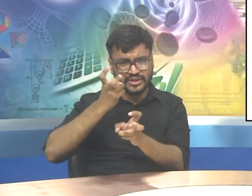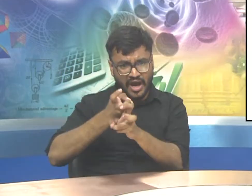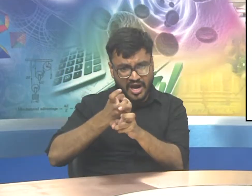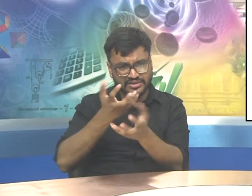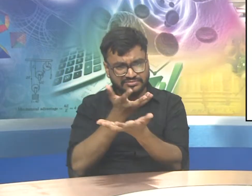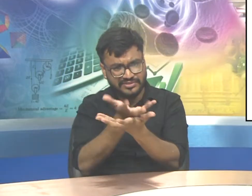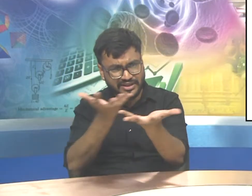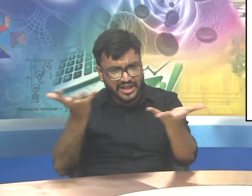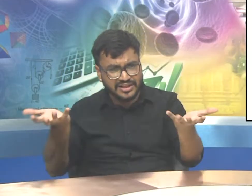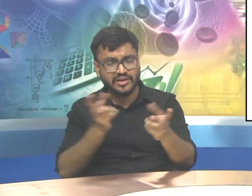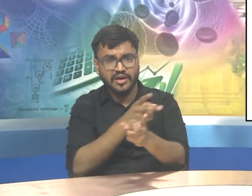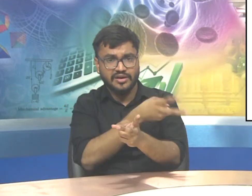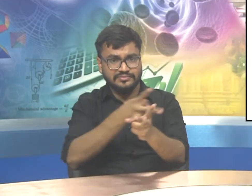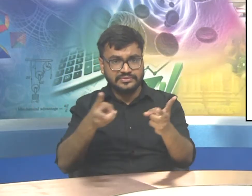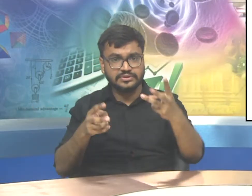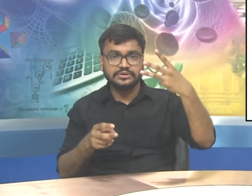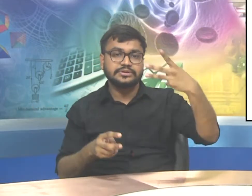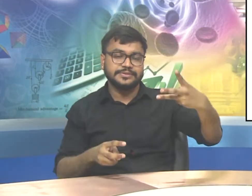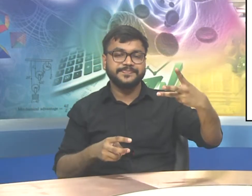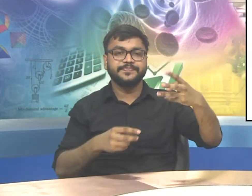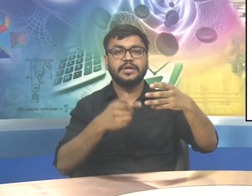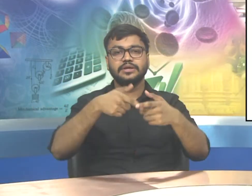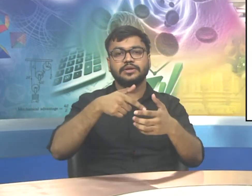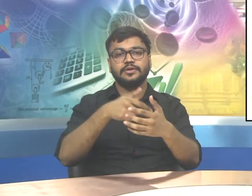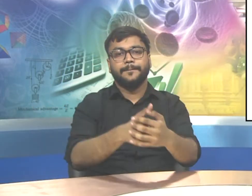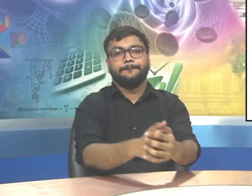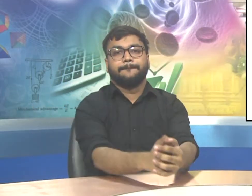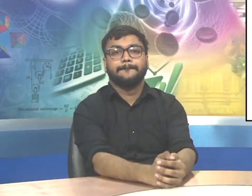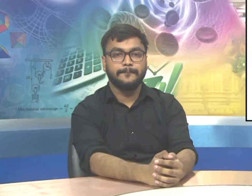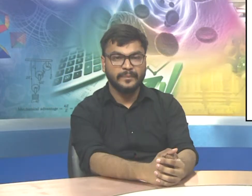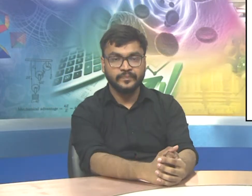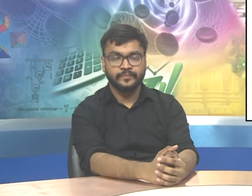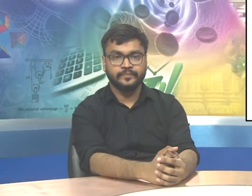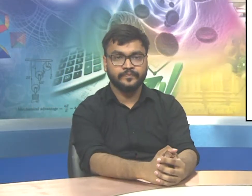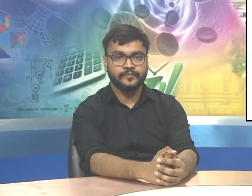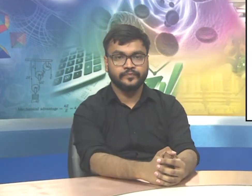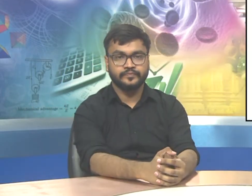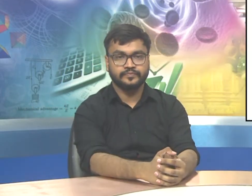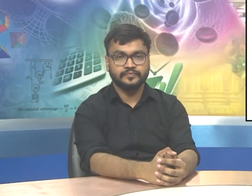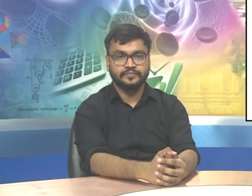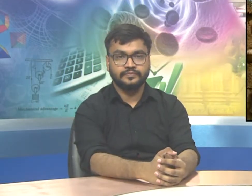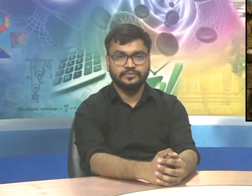clothes, ornaments, farming tools, etc.